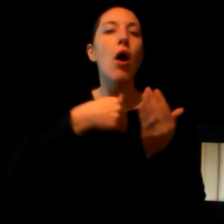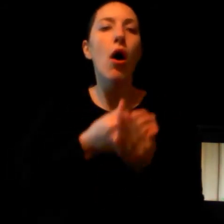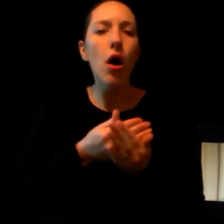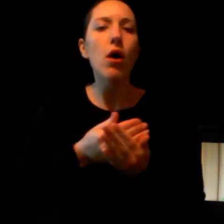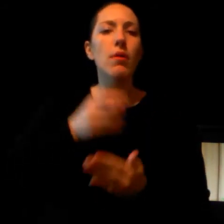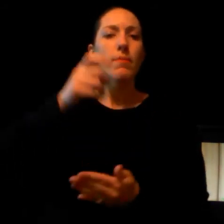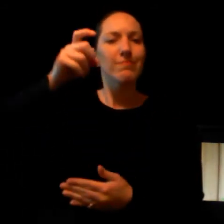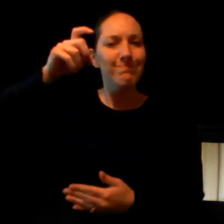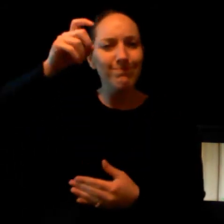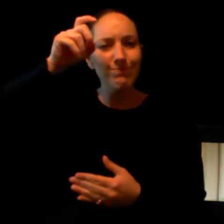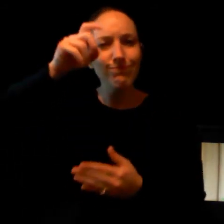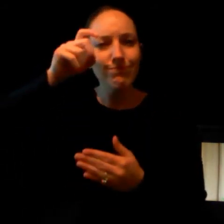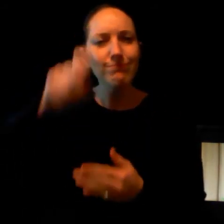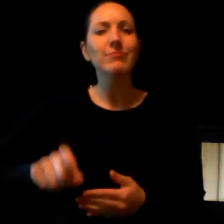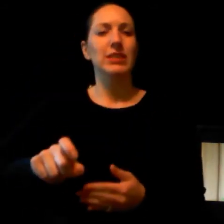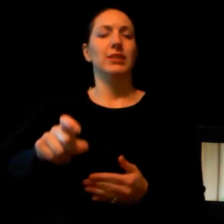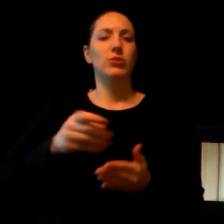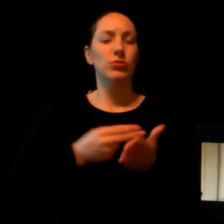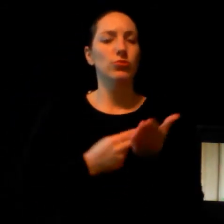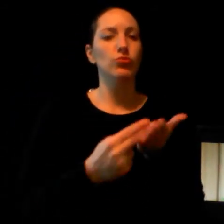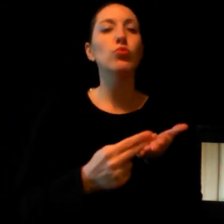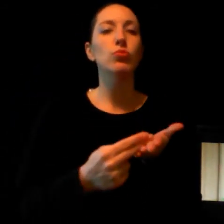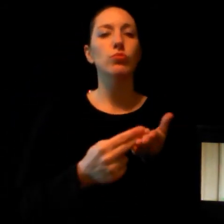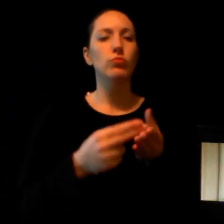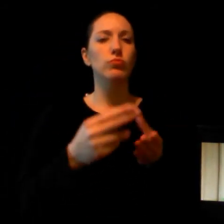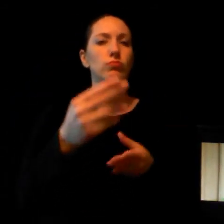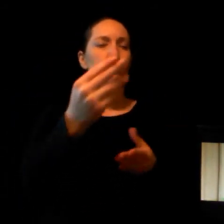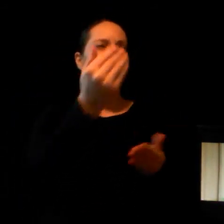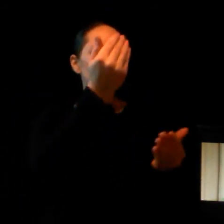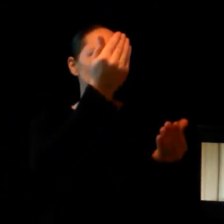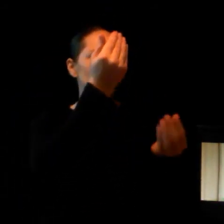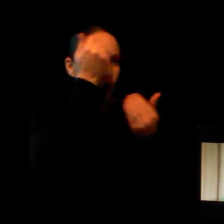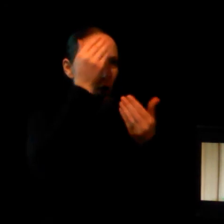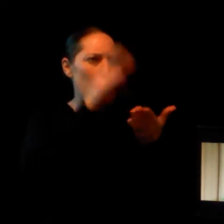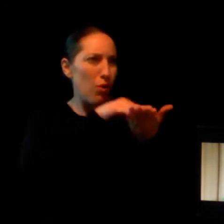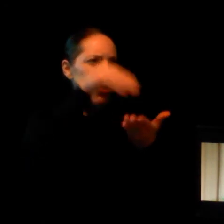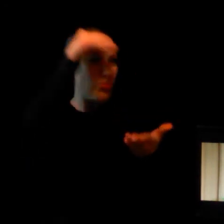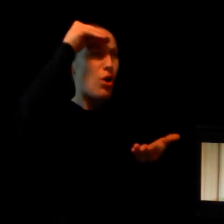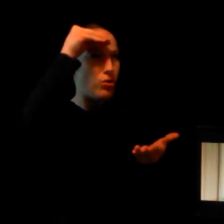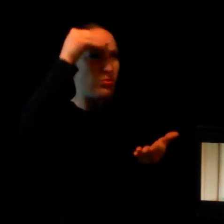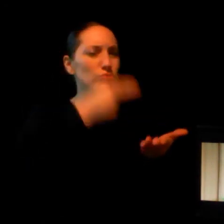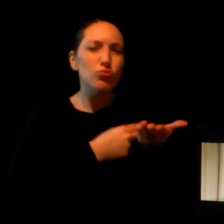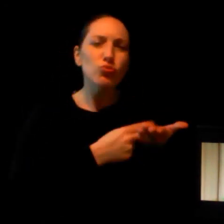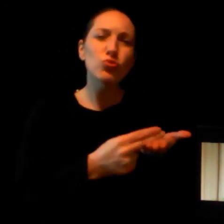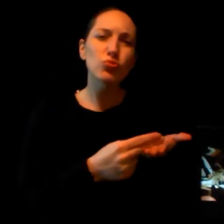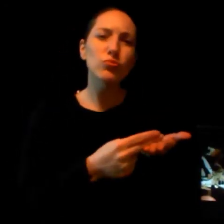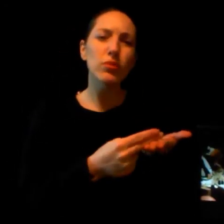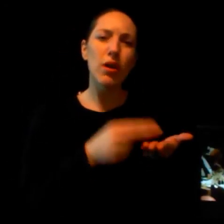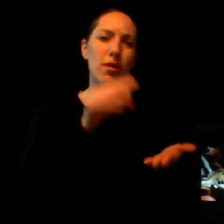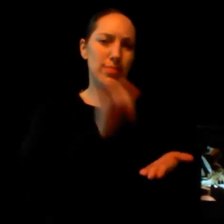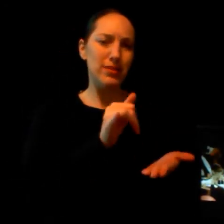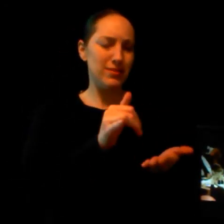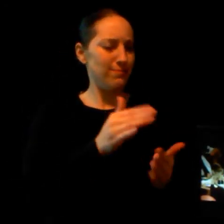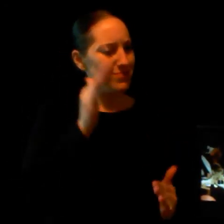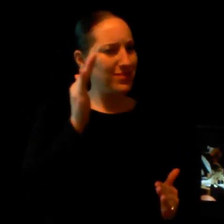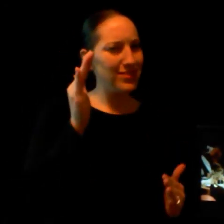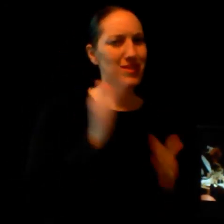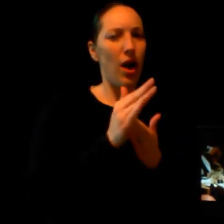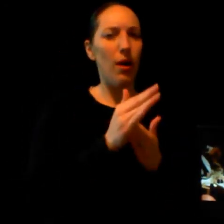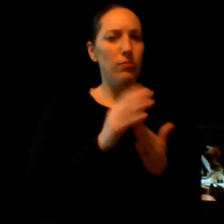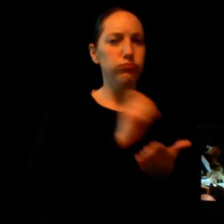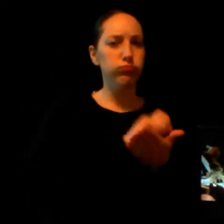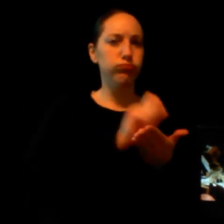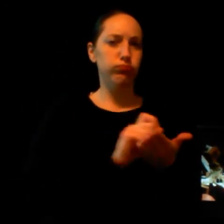That's what you do. At your best, that's what journalism is. That's the